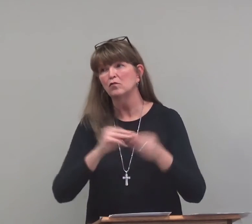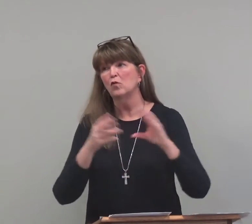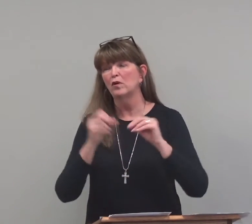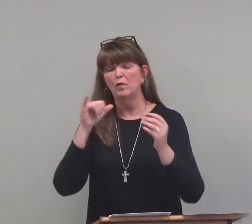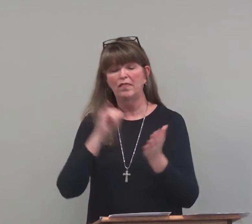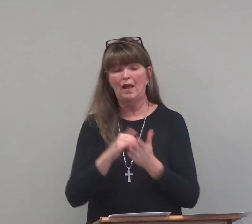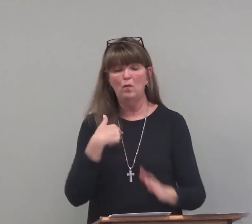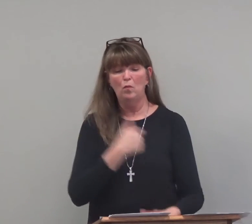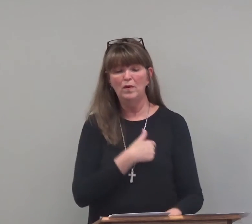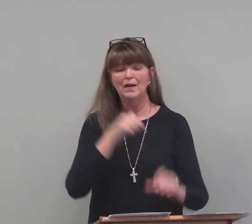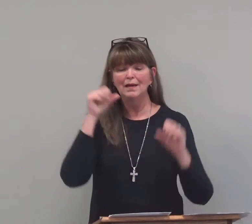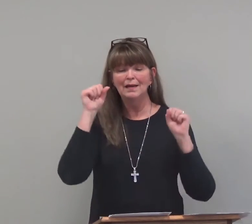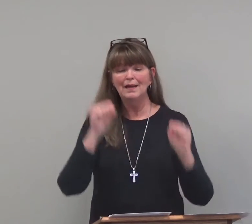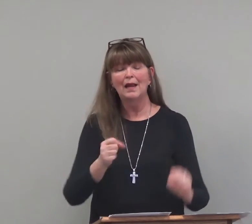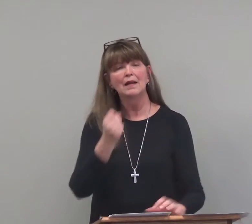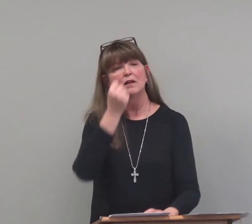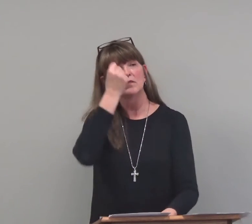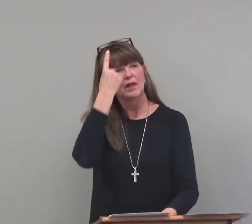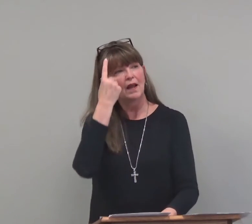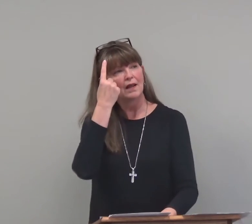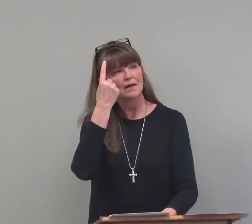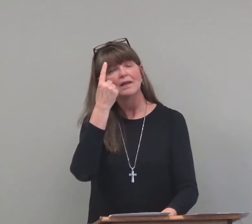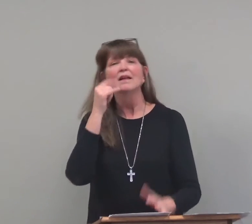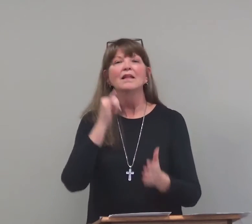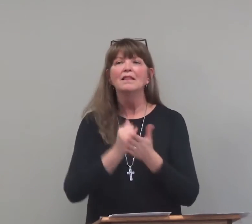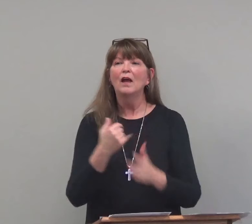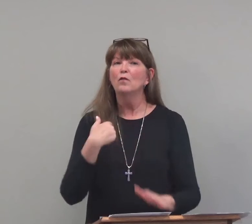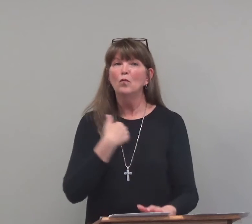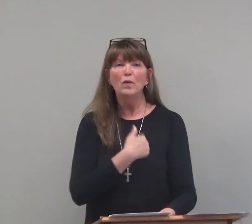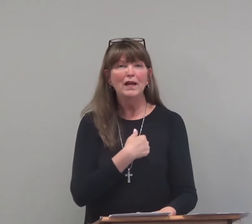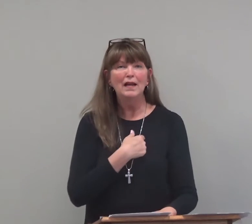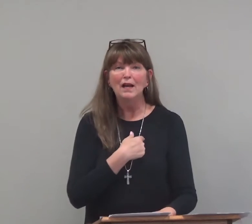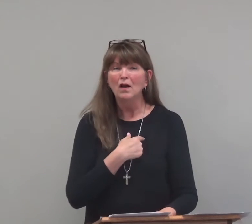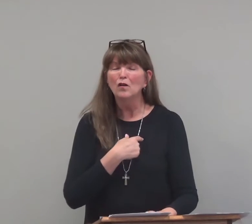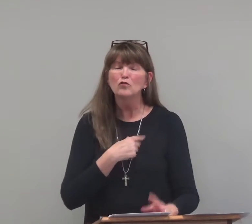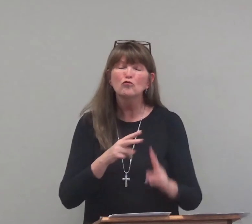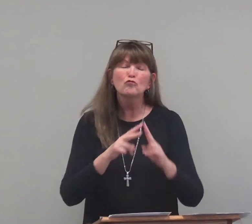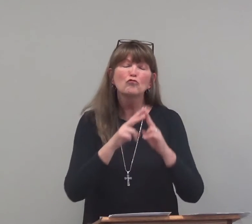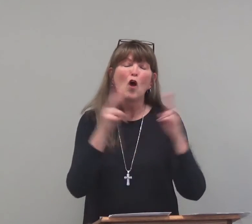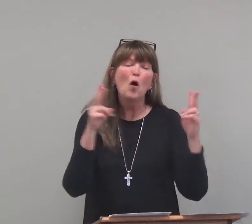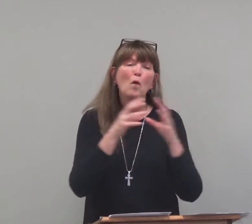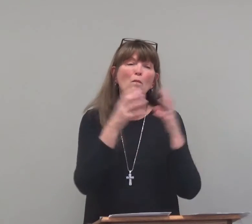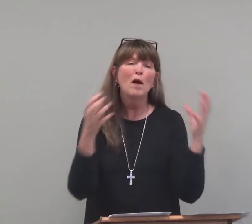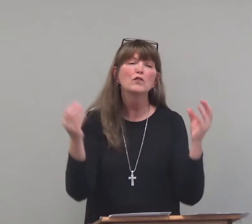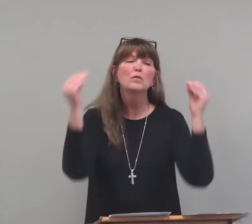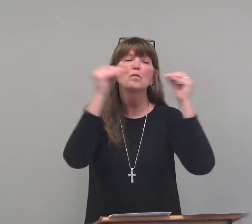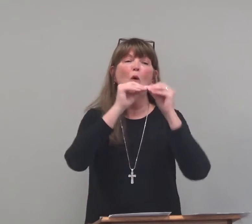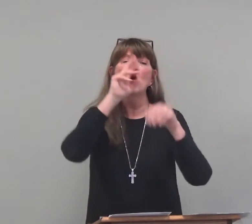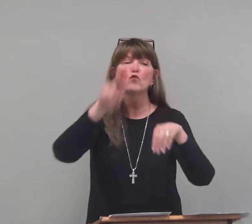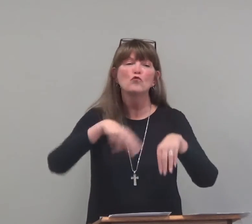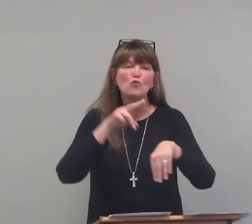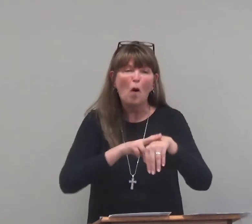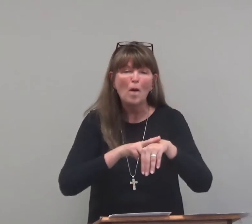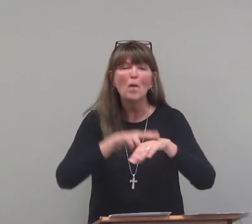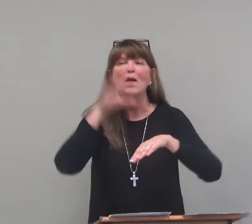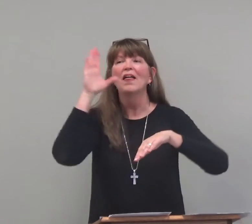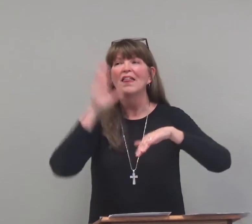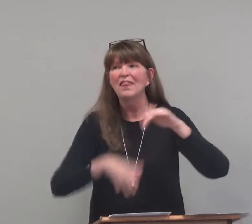truth, the authentic story, so that we can understand that we are so